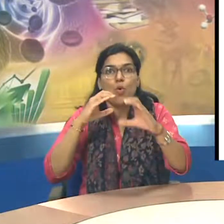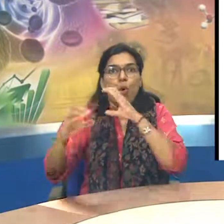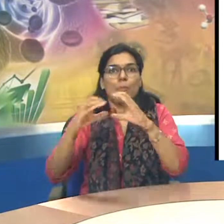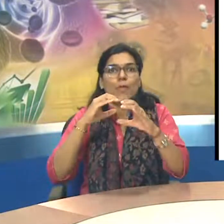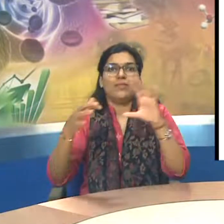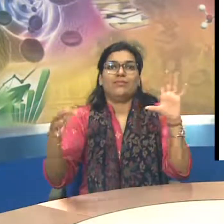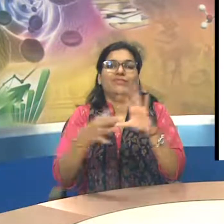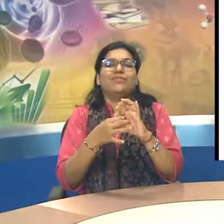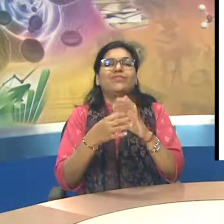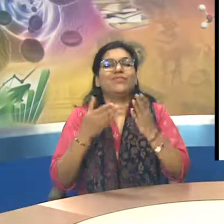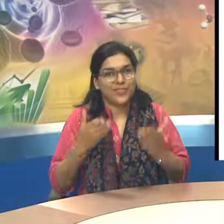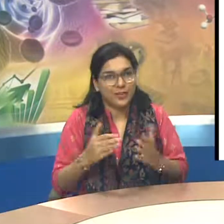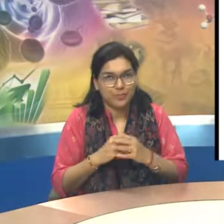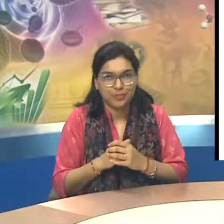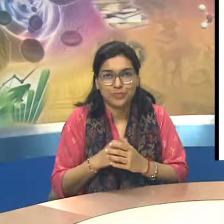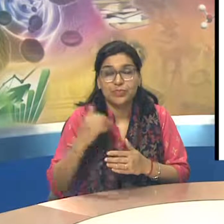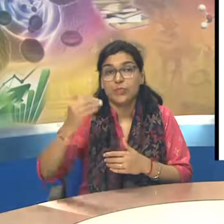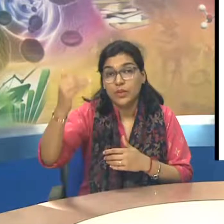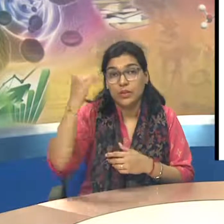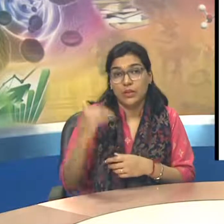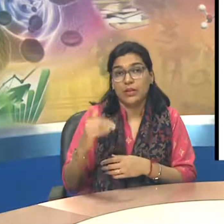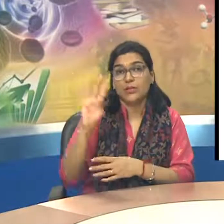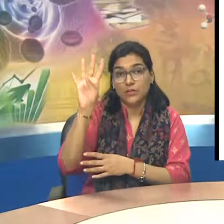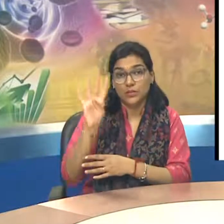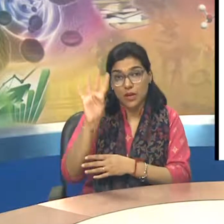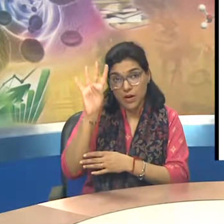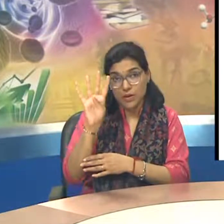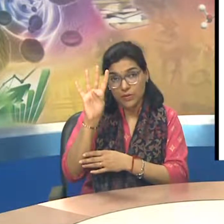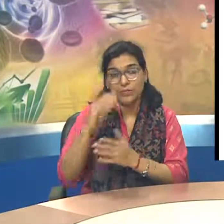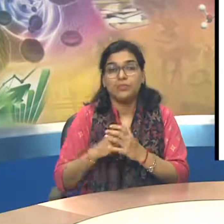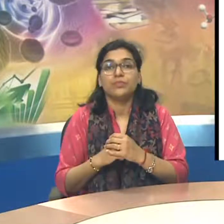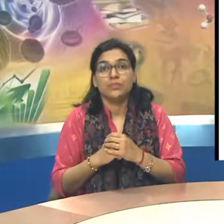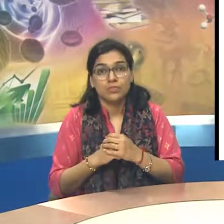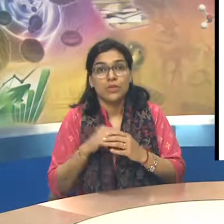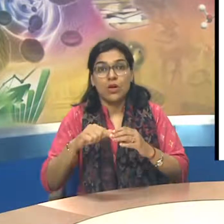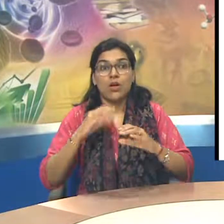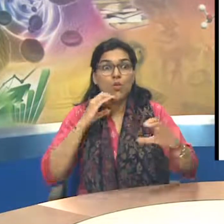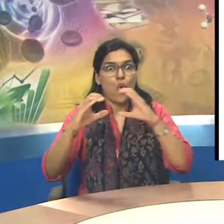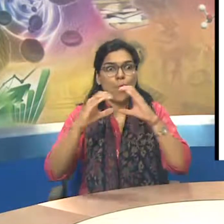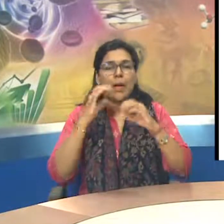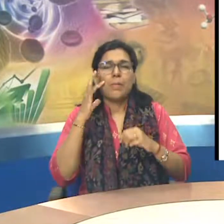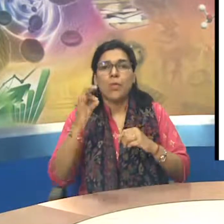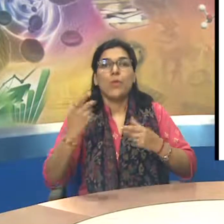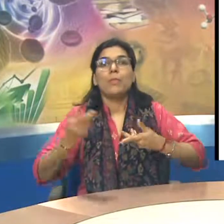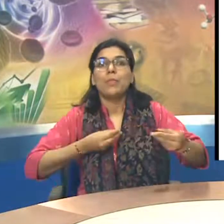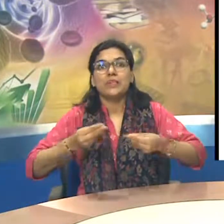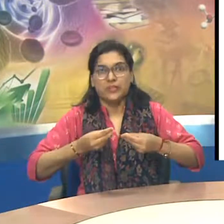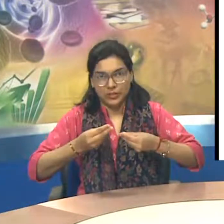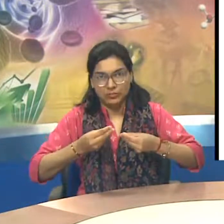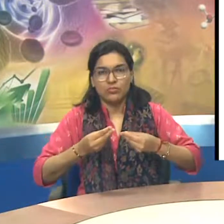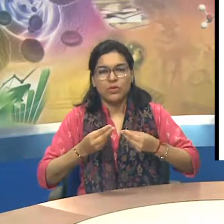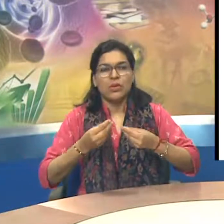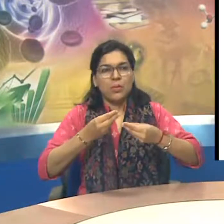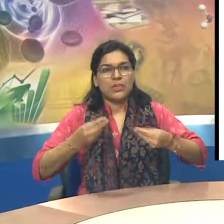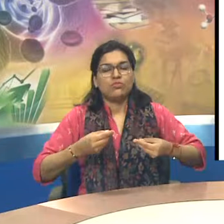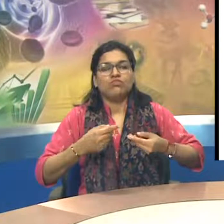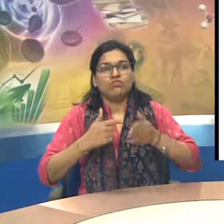the customers who came to the market.